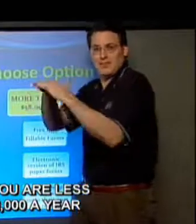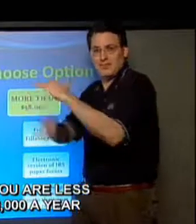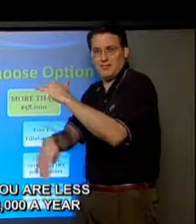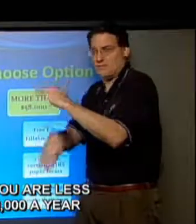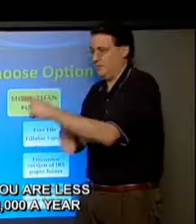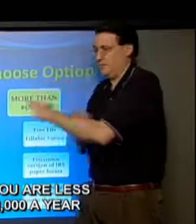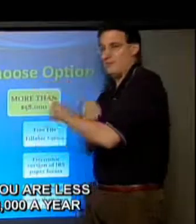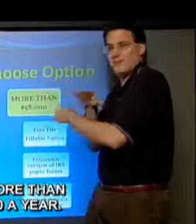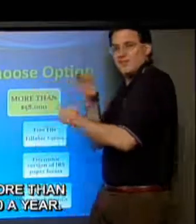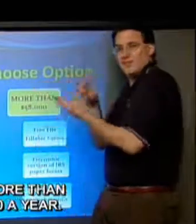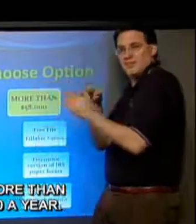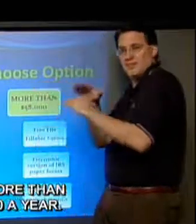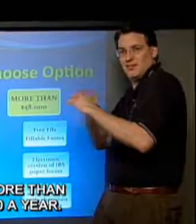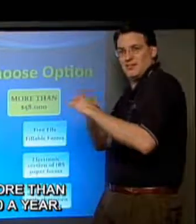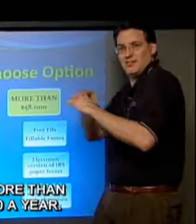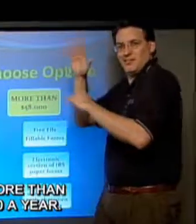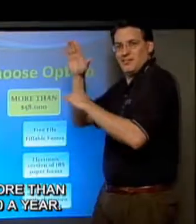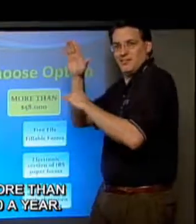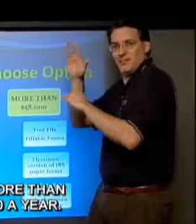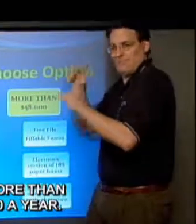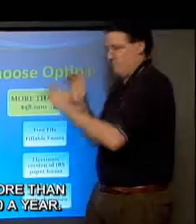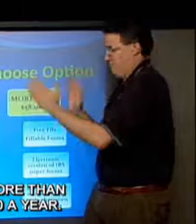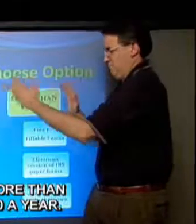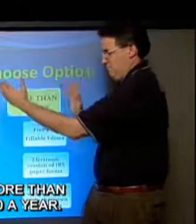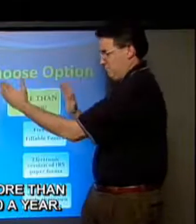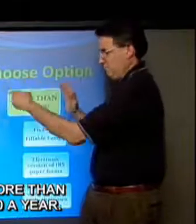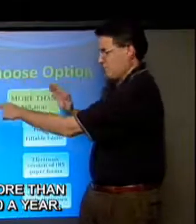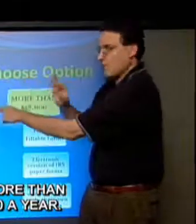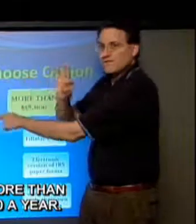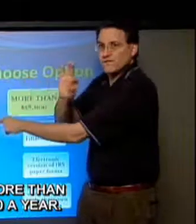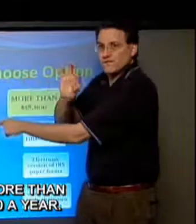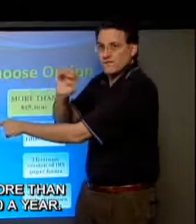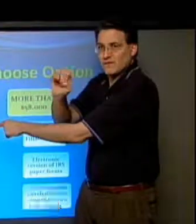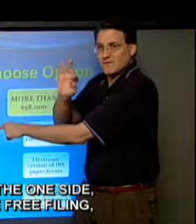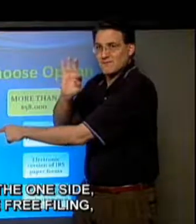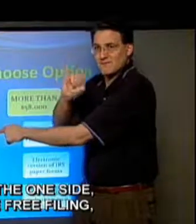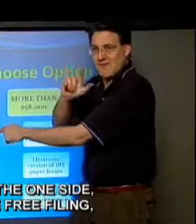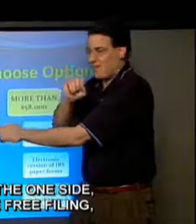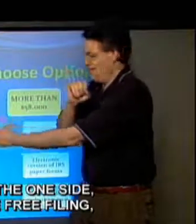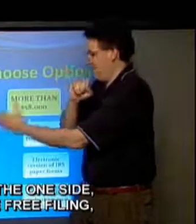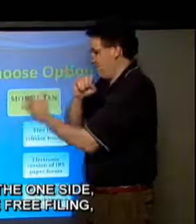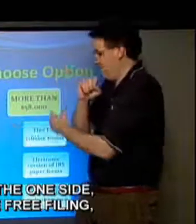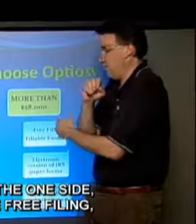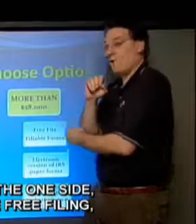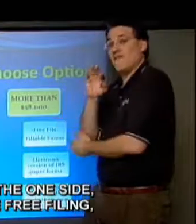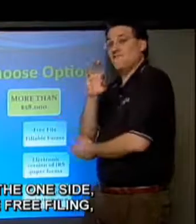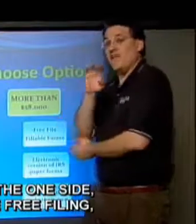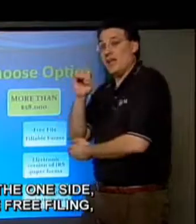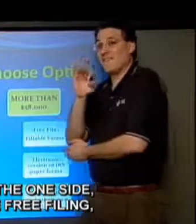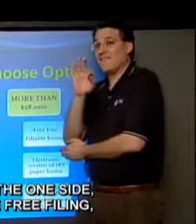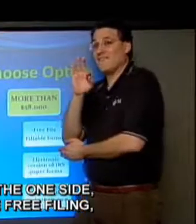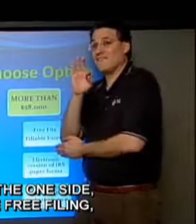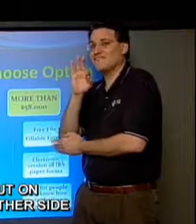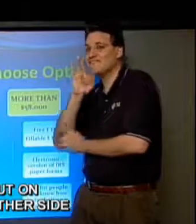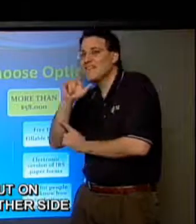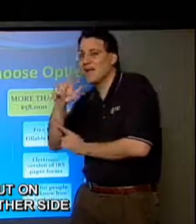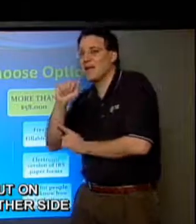year or more than $58,000 a year. Now, on the one side, you have free filing, but on the other side,